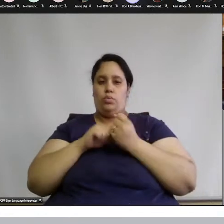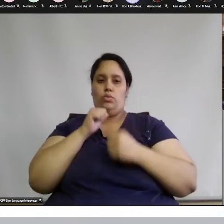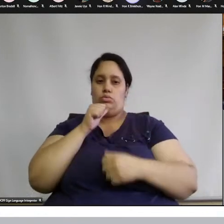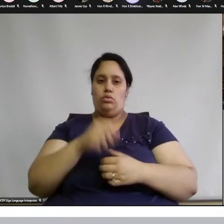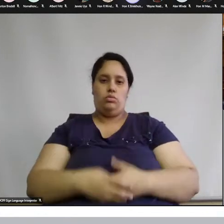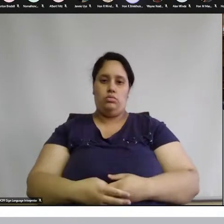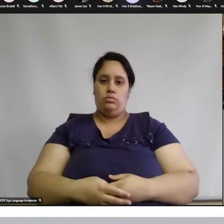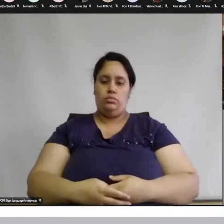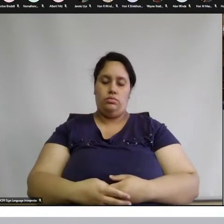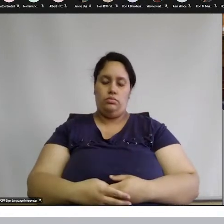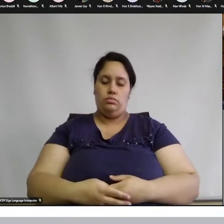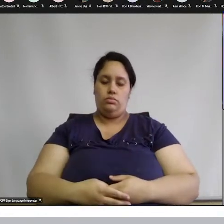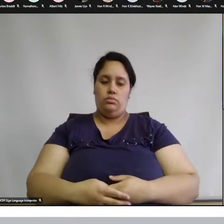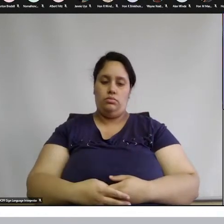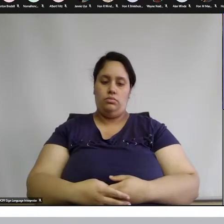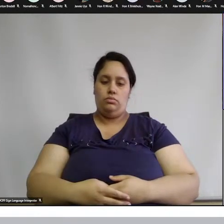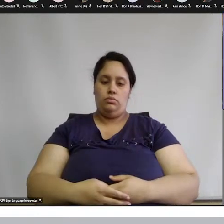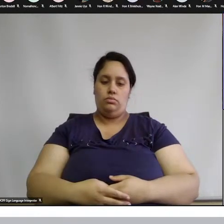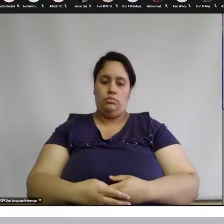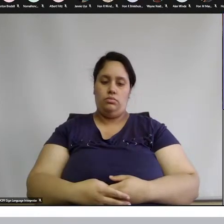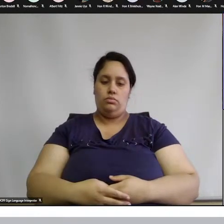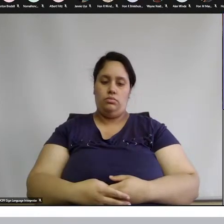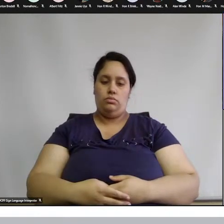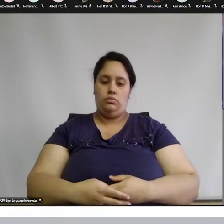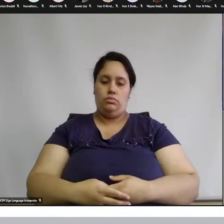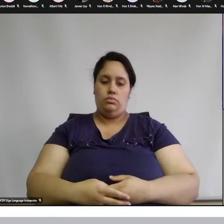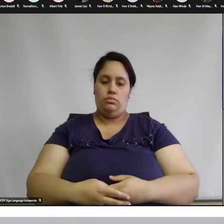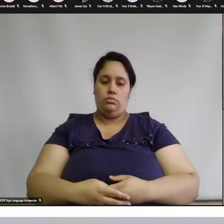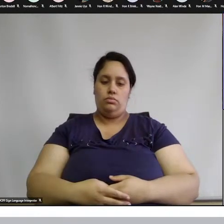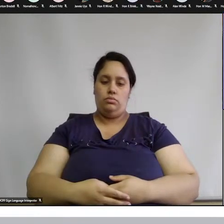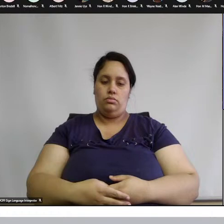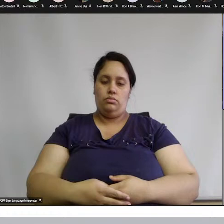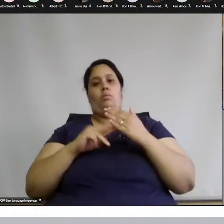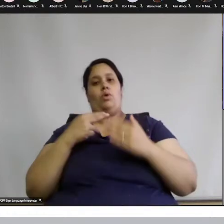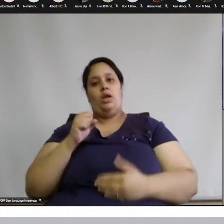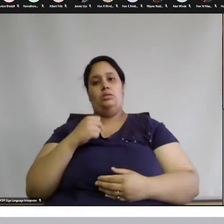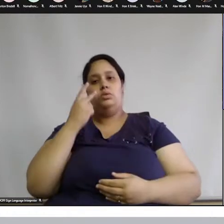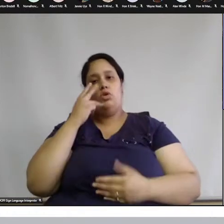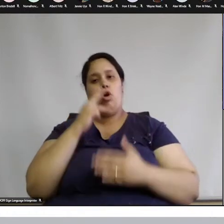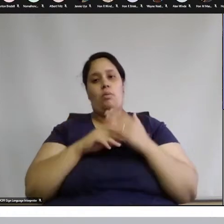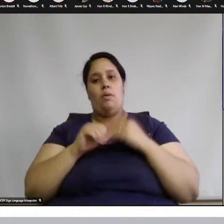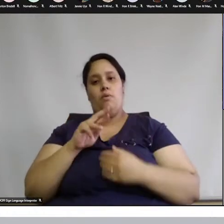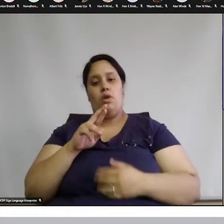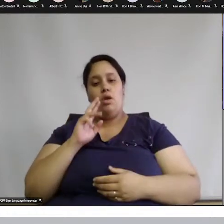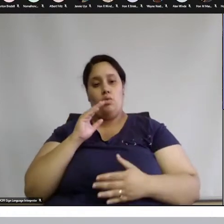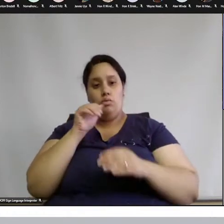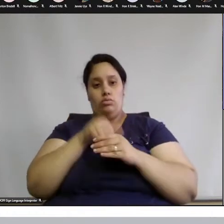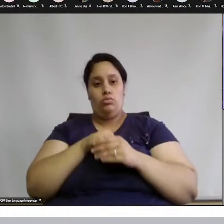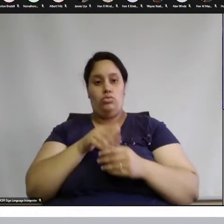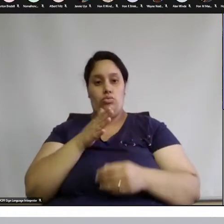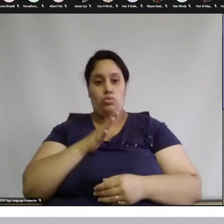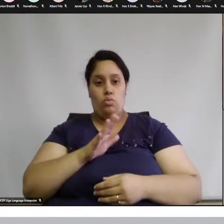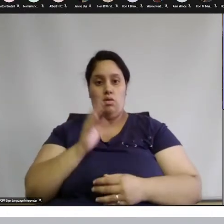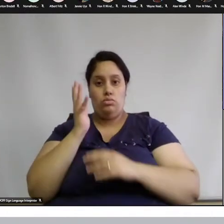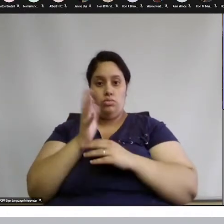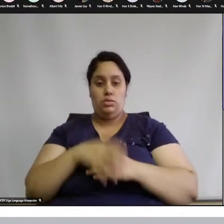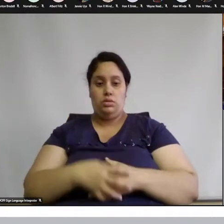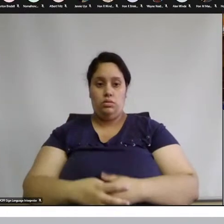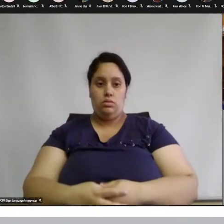Thank you very much, Speaker. Thank you, Honourable Brinkhuis. Honourable Maria, I see that you've logged in. Are you wanting to